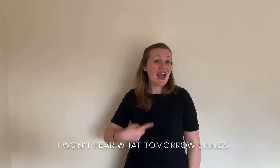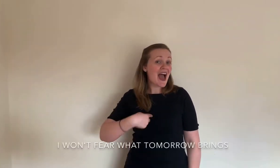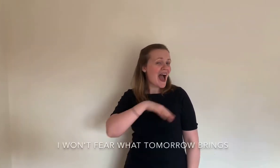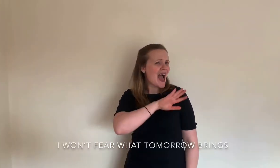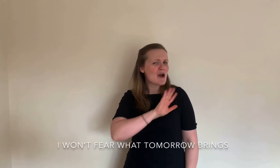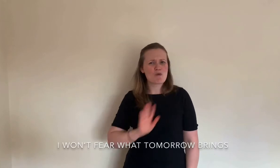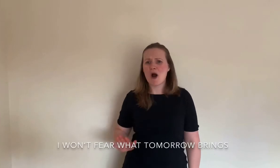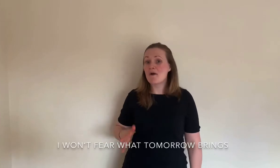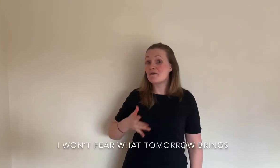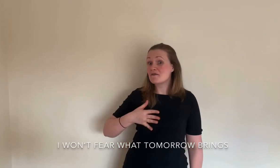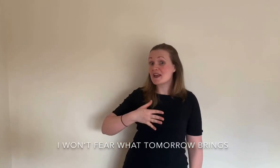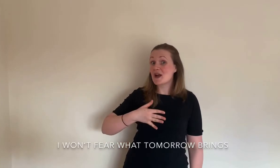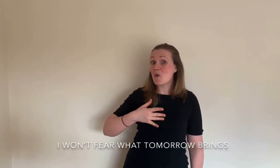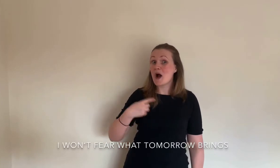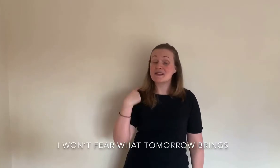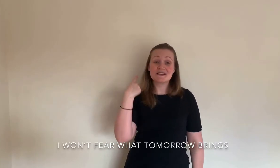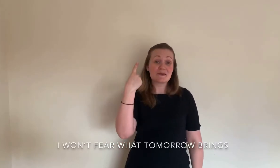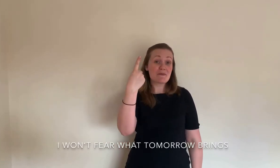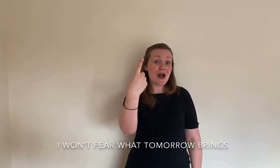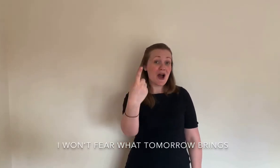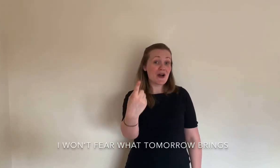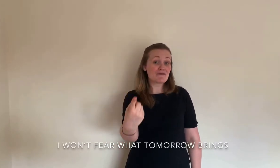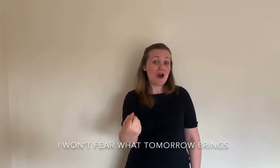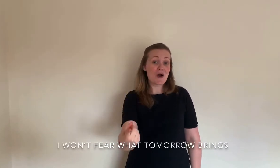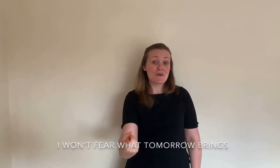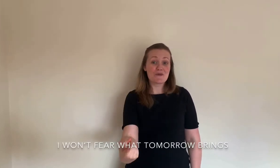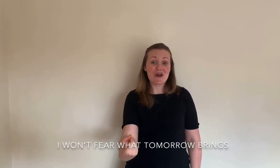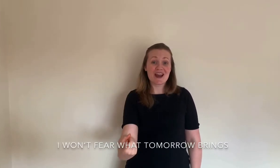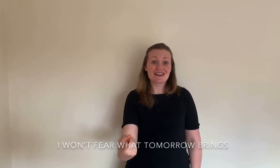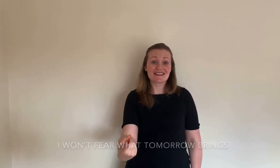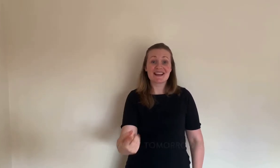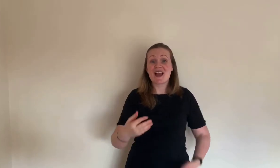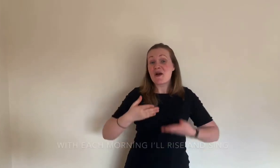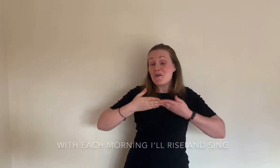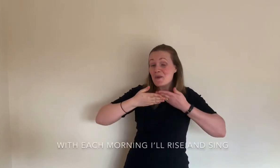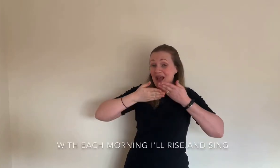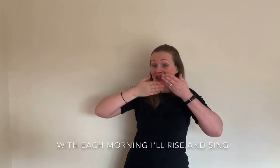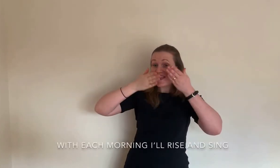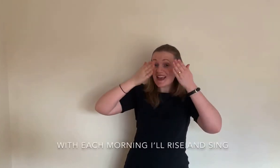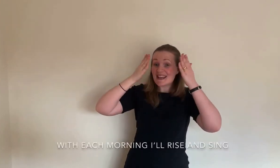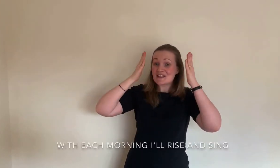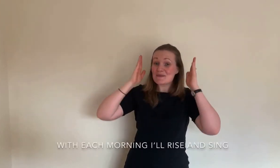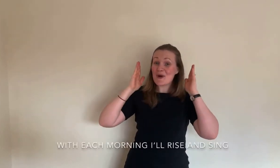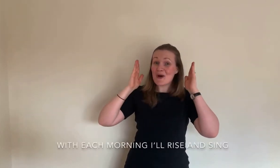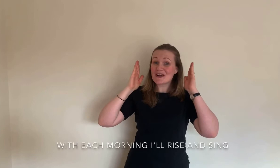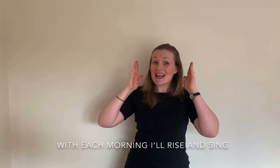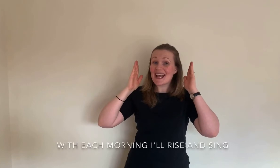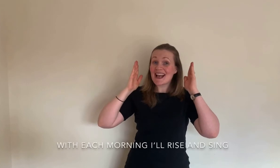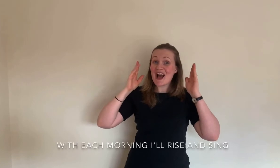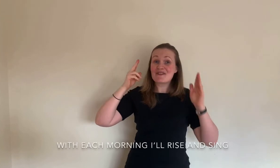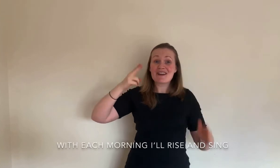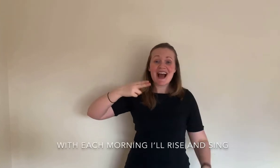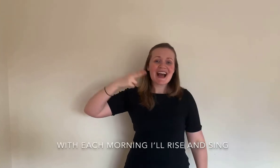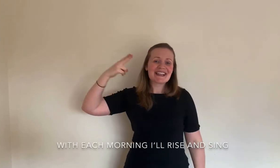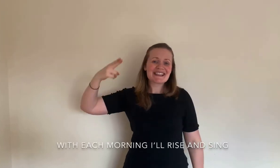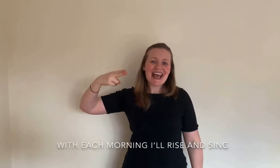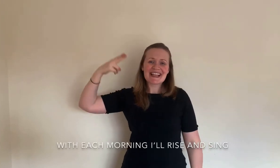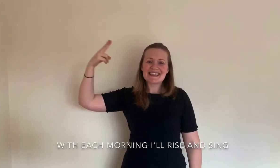shore. I won't fear what tomorrow brings. With each morning I'll rise and